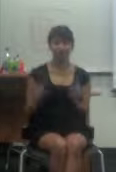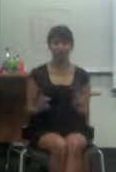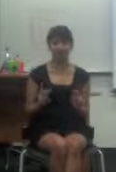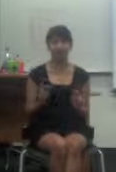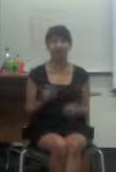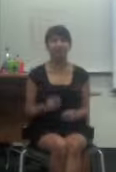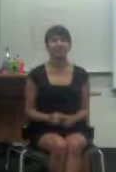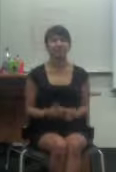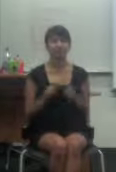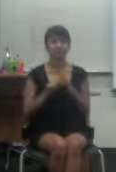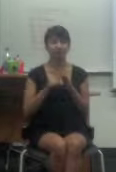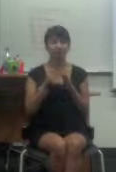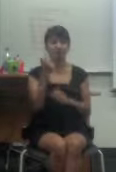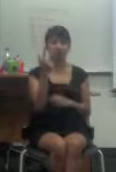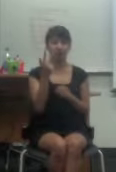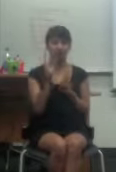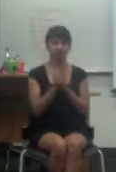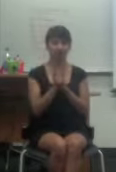stopwatch.